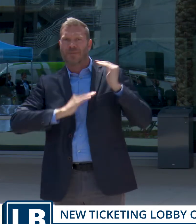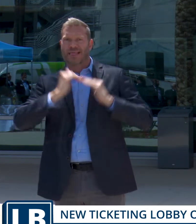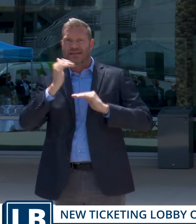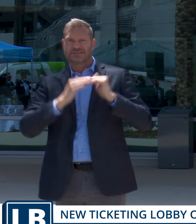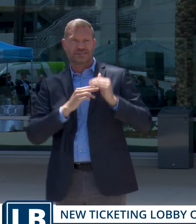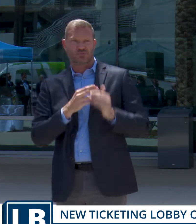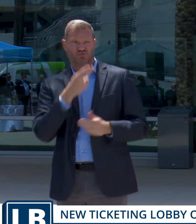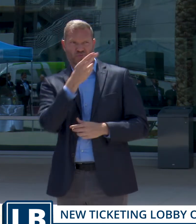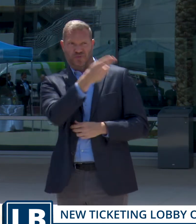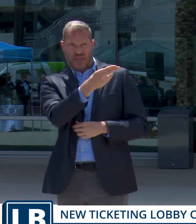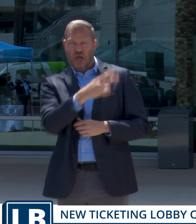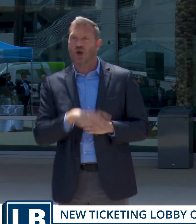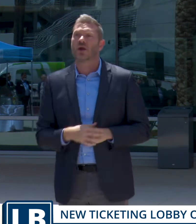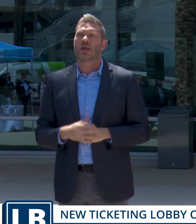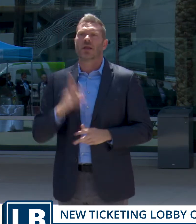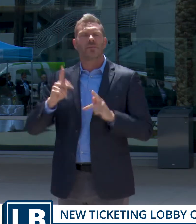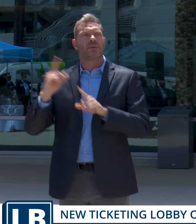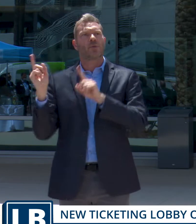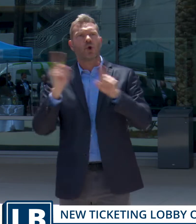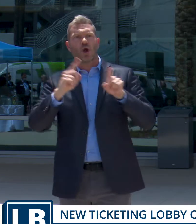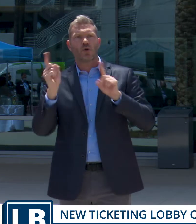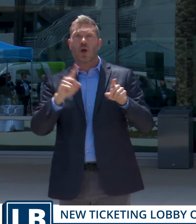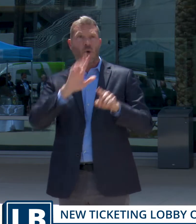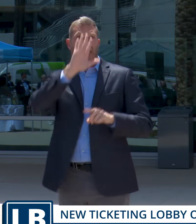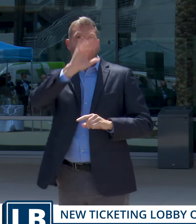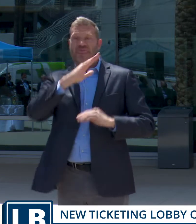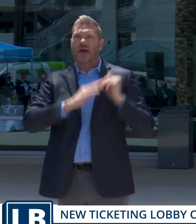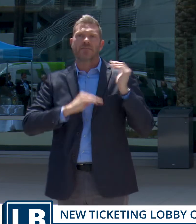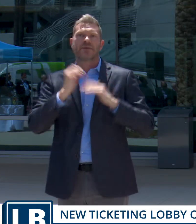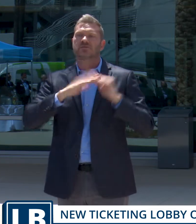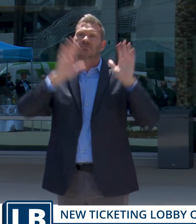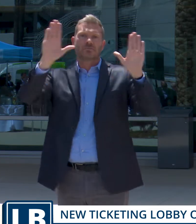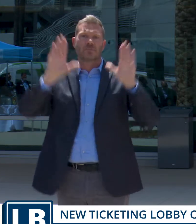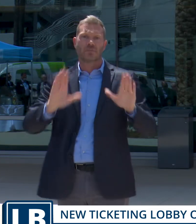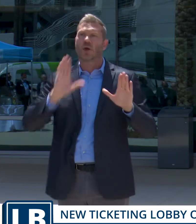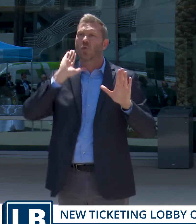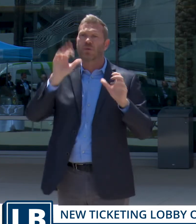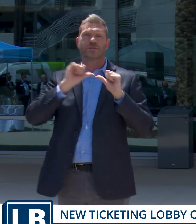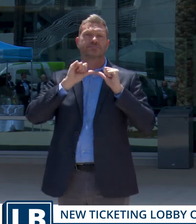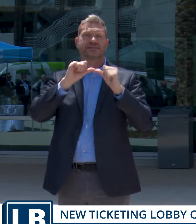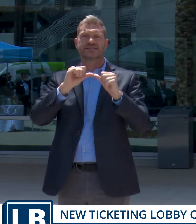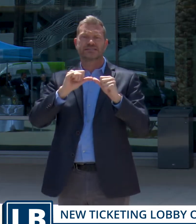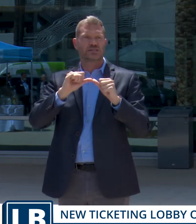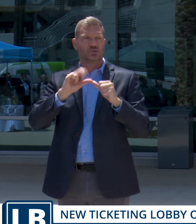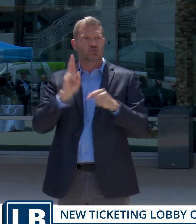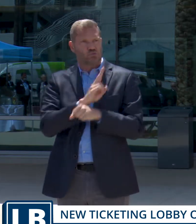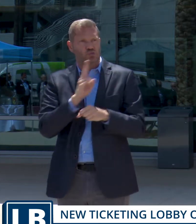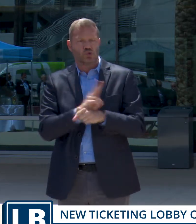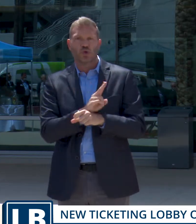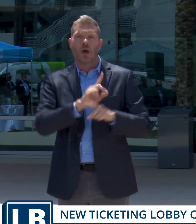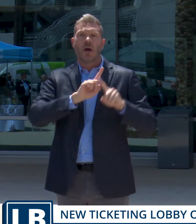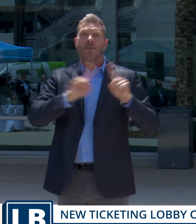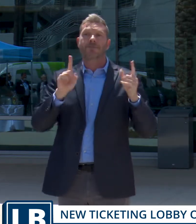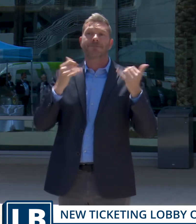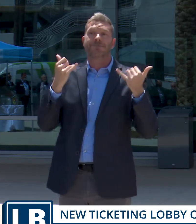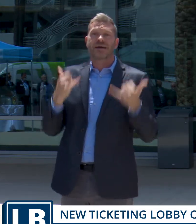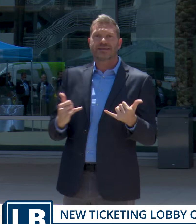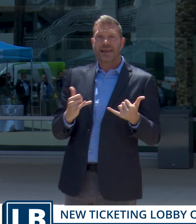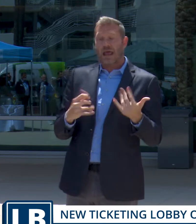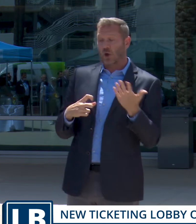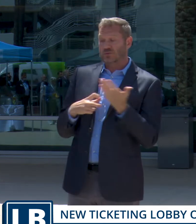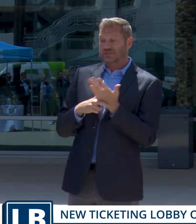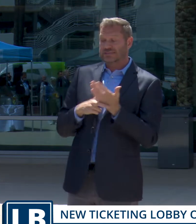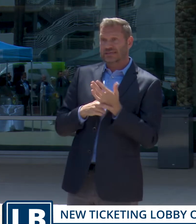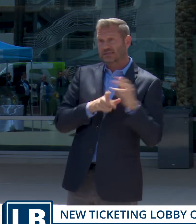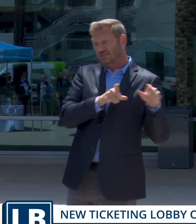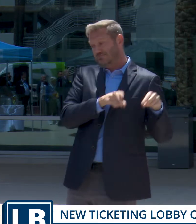where everyone goes. It's an amazing building and it's going to continue to have a great use. But we're switching that and moving people to ticket over